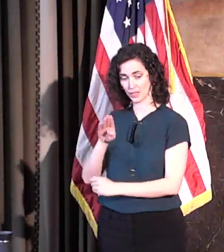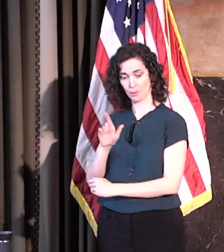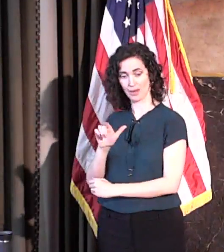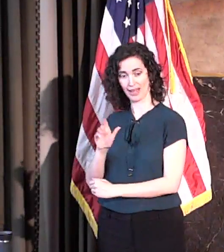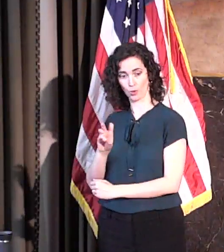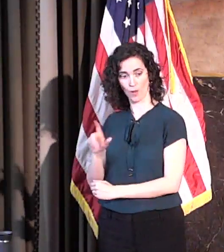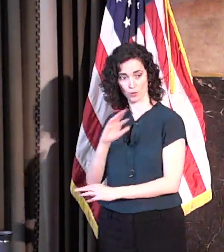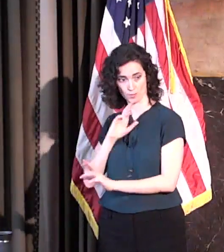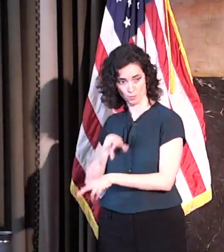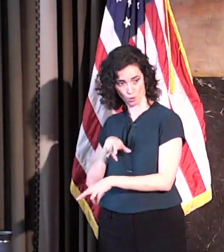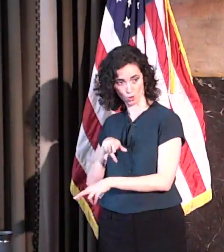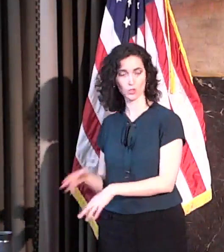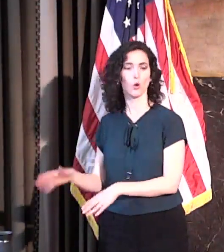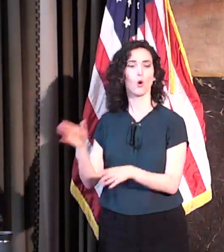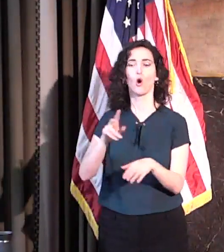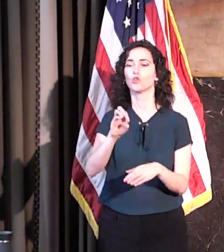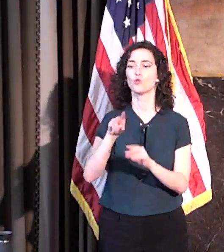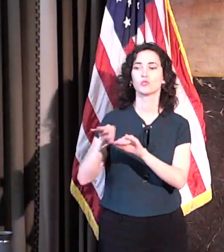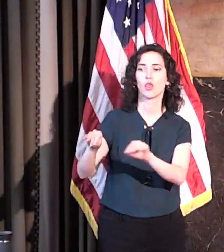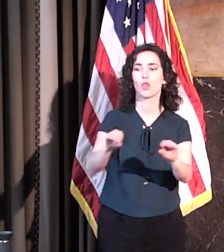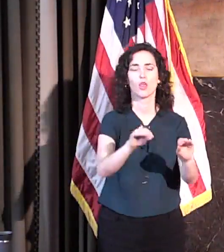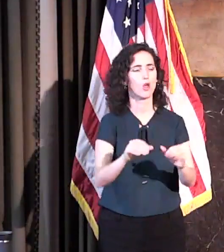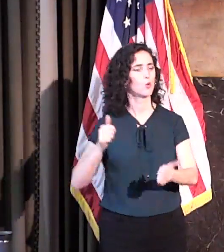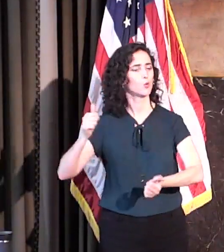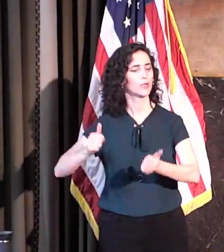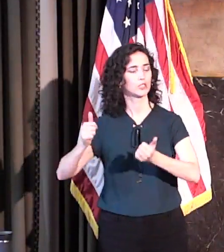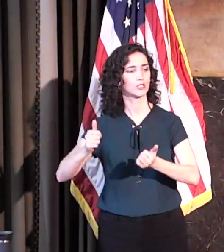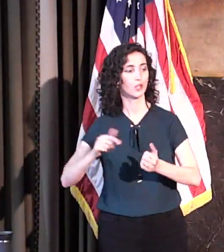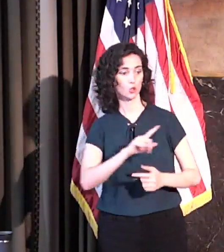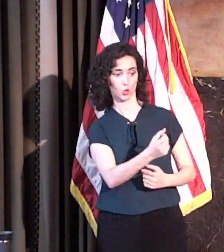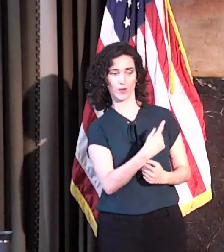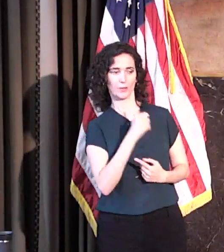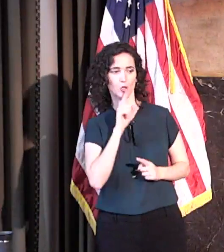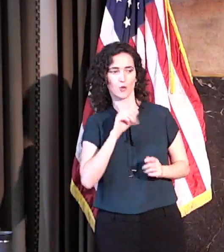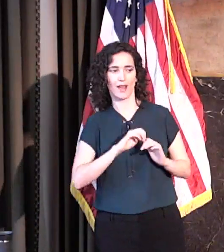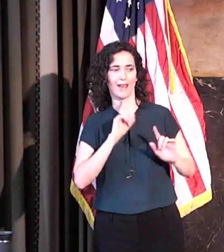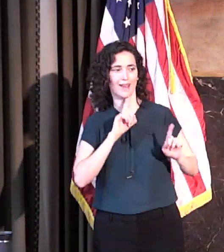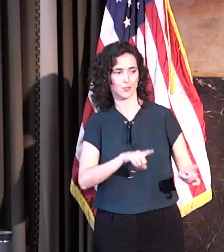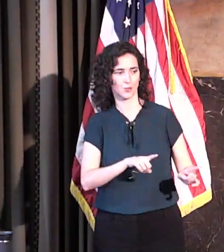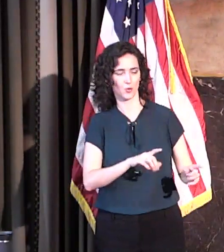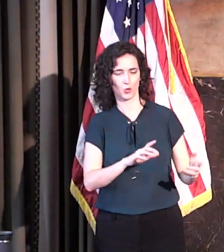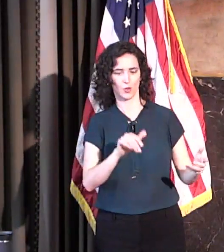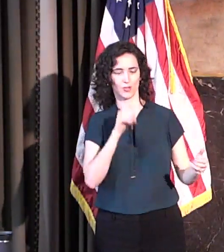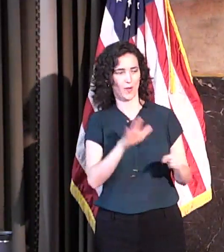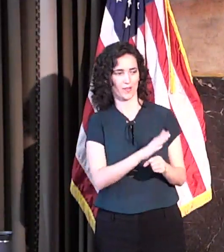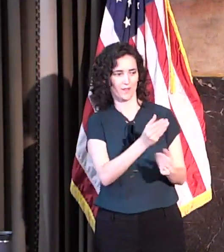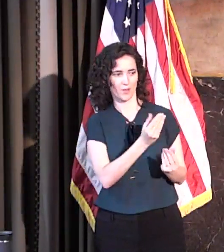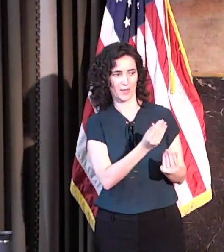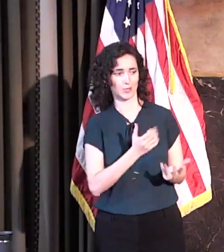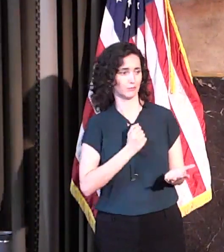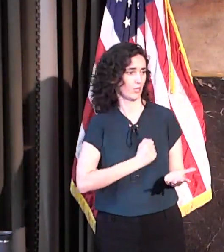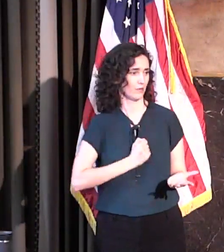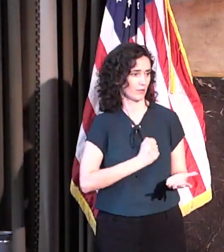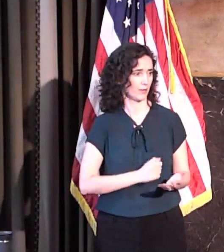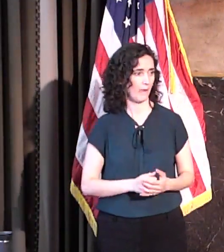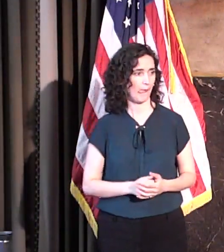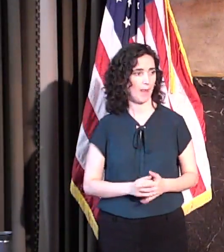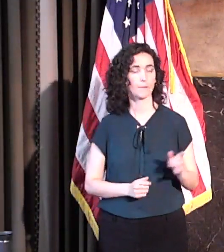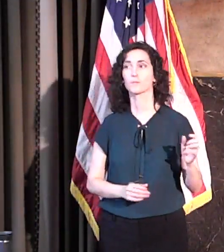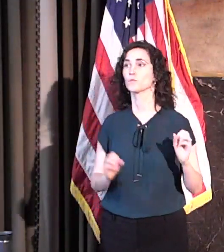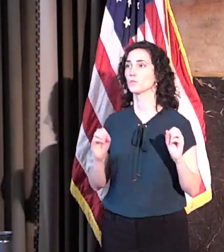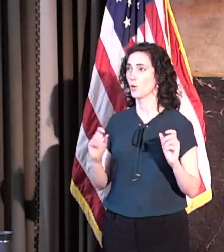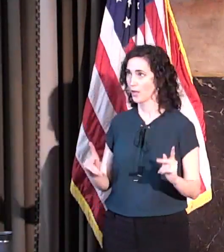that may be circulating in the news media. I mean, I don't know how to answer the question based on the way you presented the question. I'm sorry. Okay.